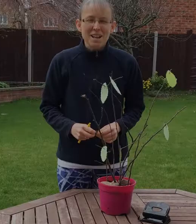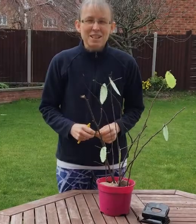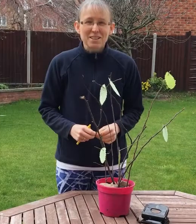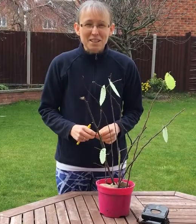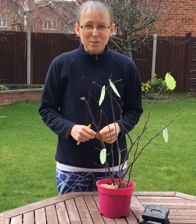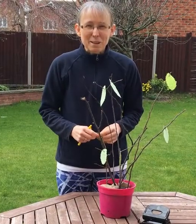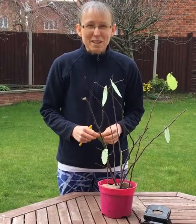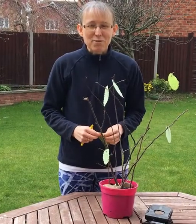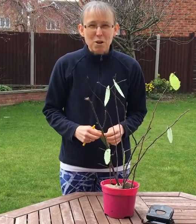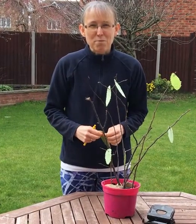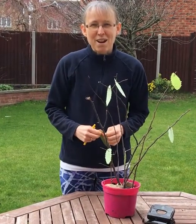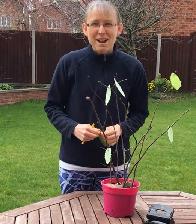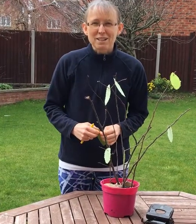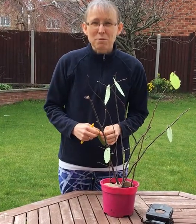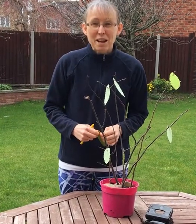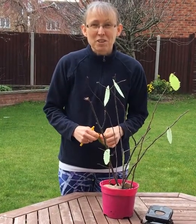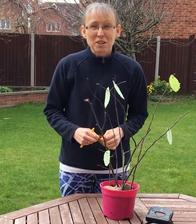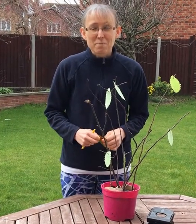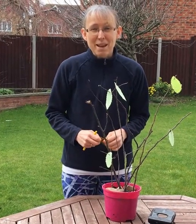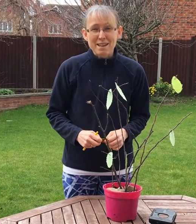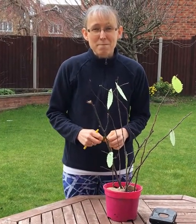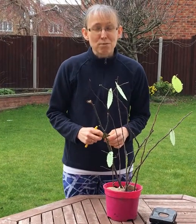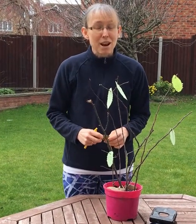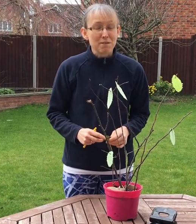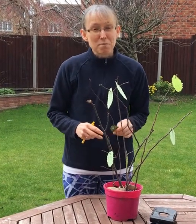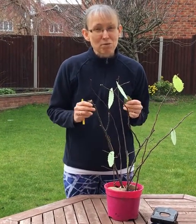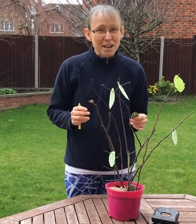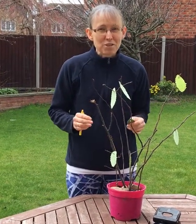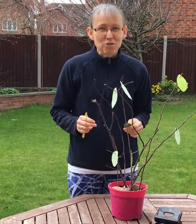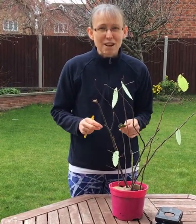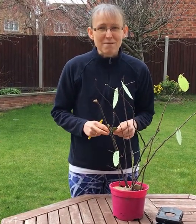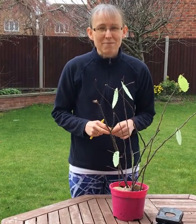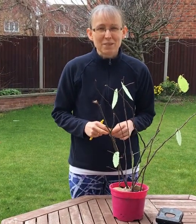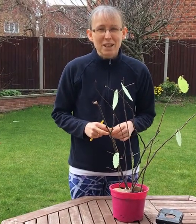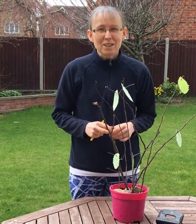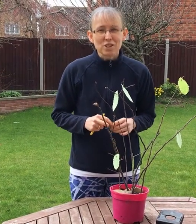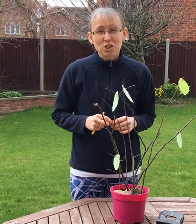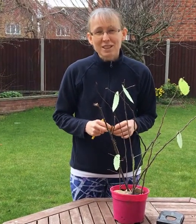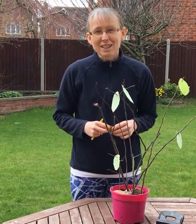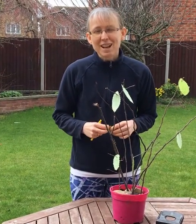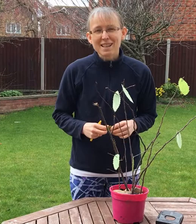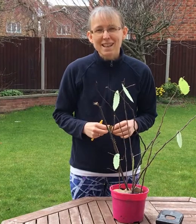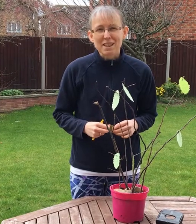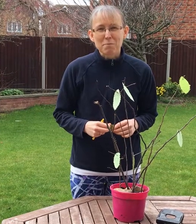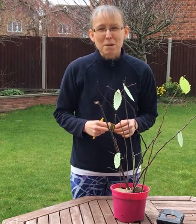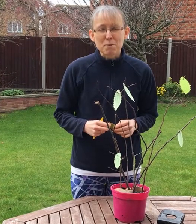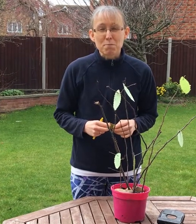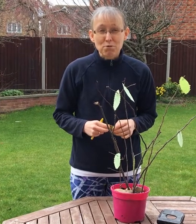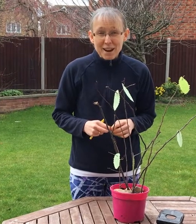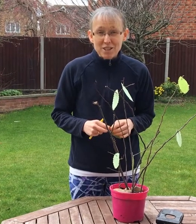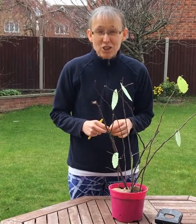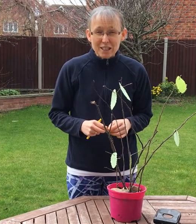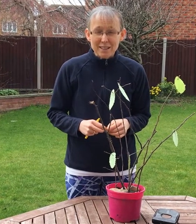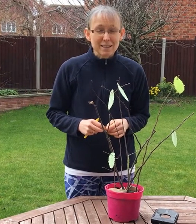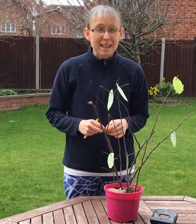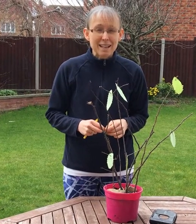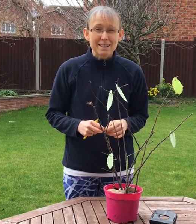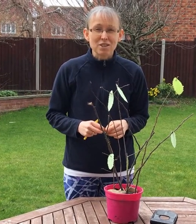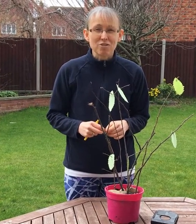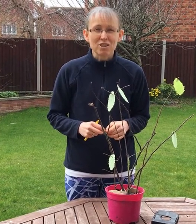So this week for our prayers, we're actually going to make a prayer in a praise tree. So just like the people praised Jesus as he entered